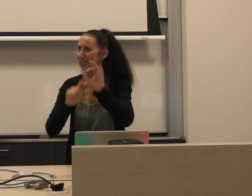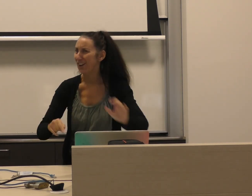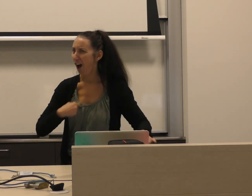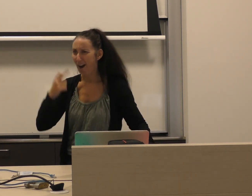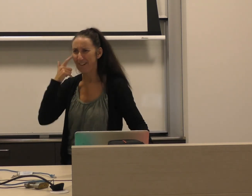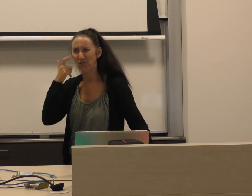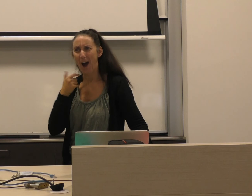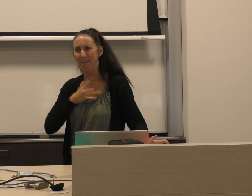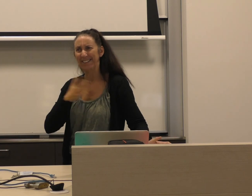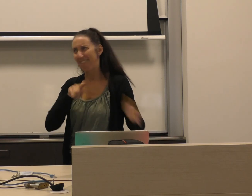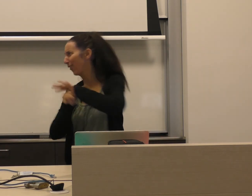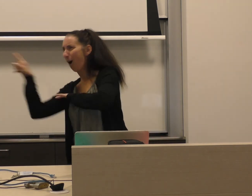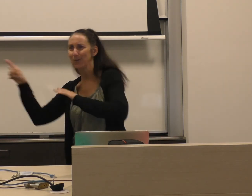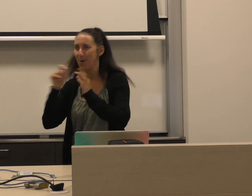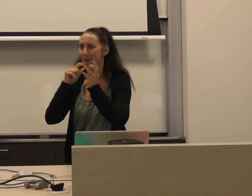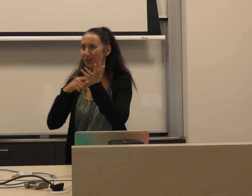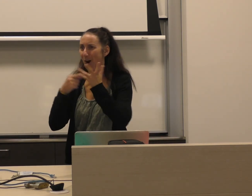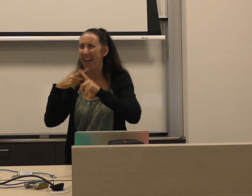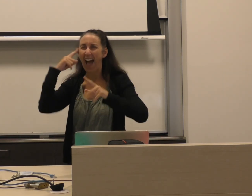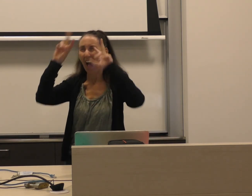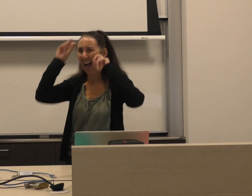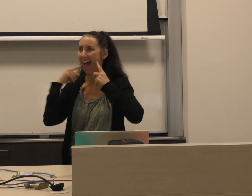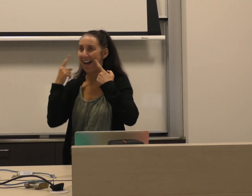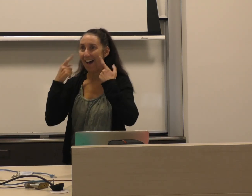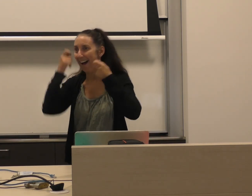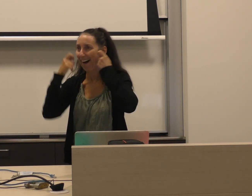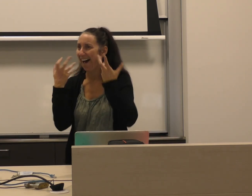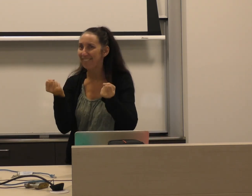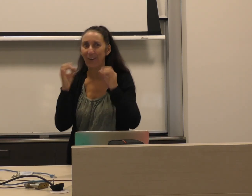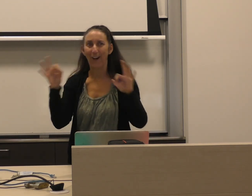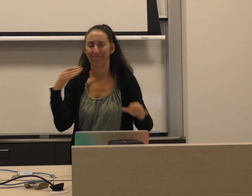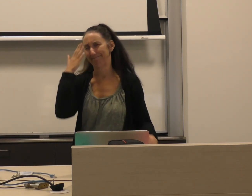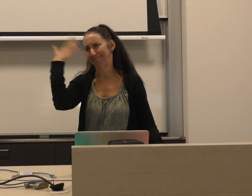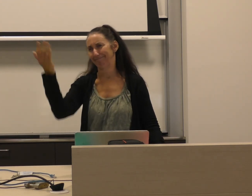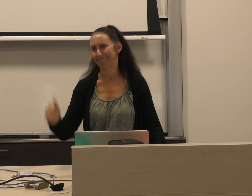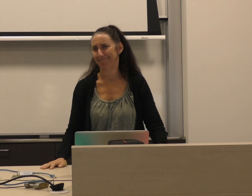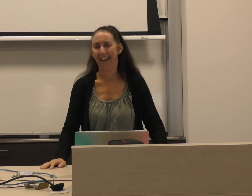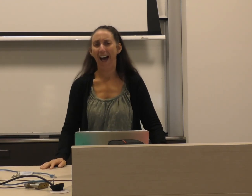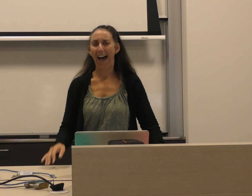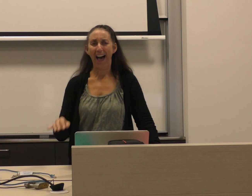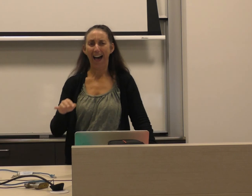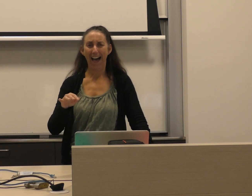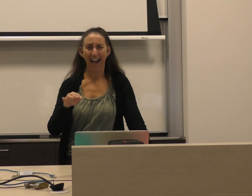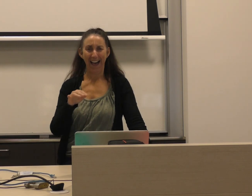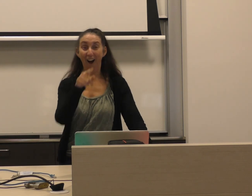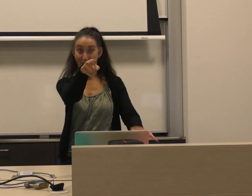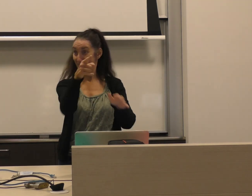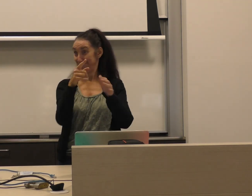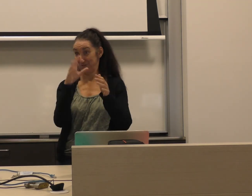Oh, that's a very good question. Maybe I'll go try it myself, and I'll come back and I'll show you. I really don't know. Oh,